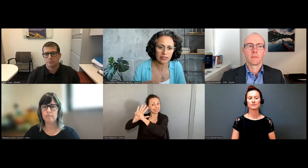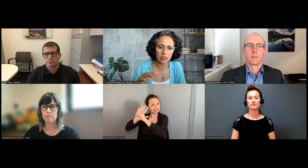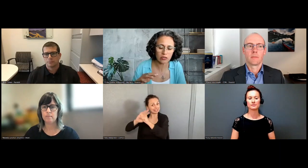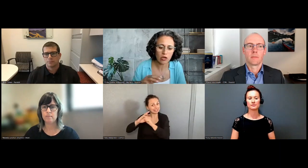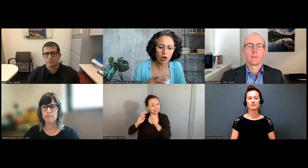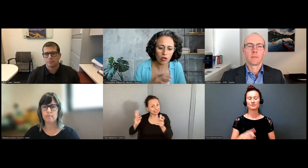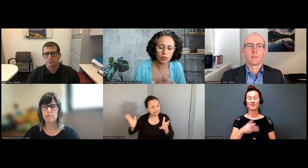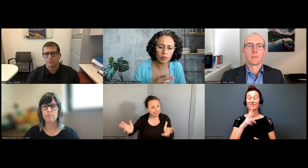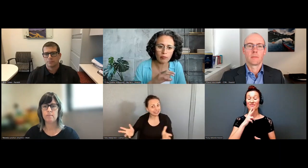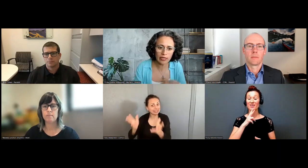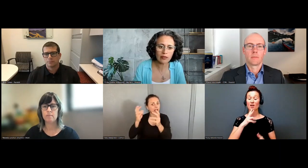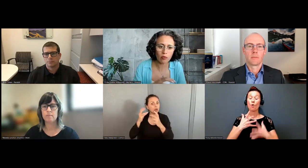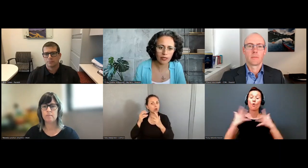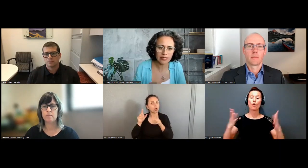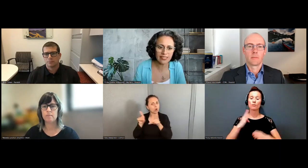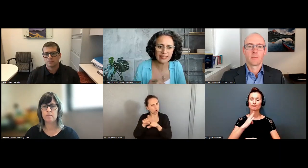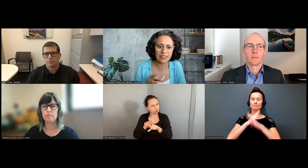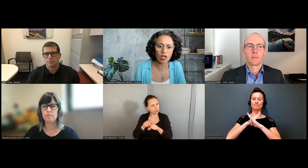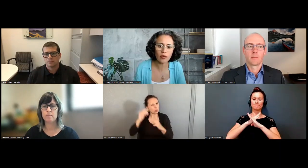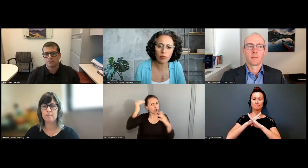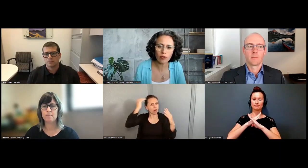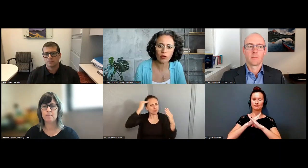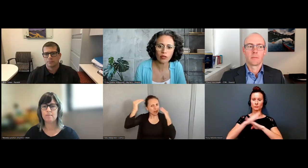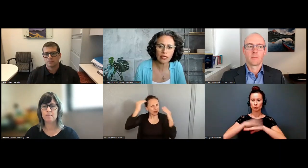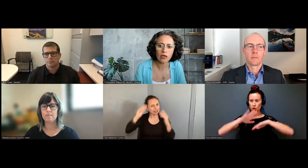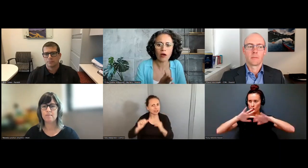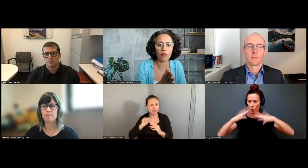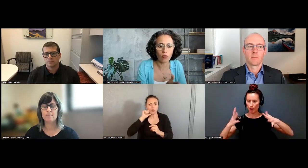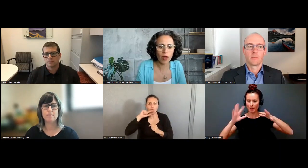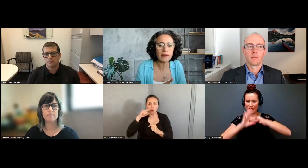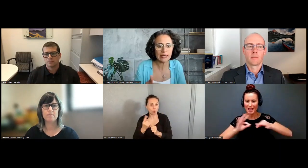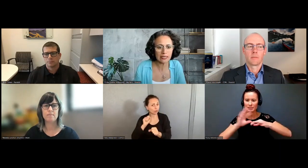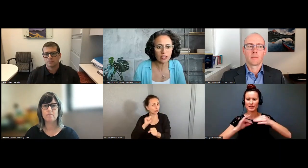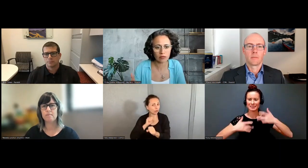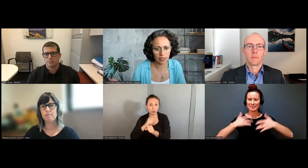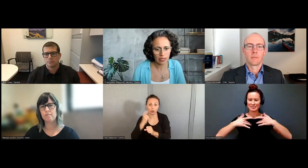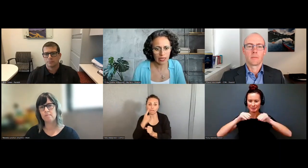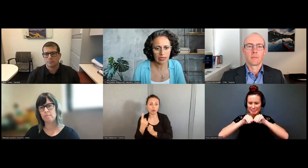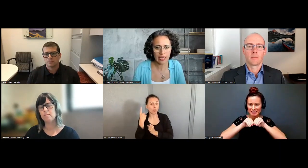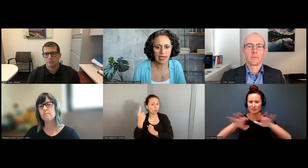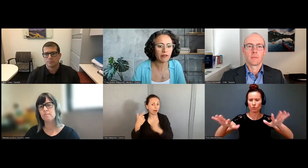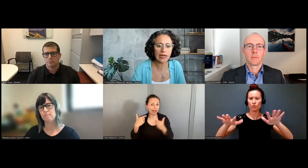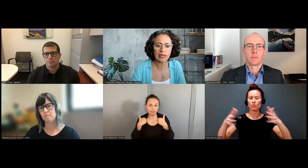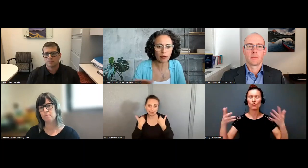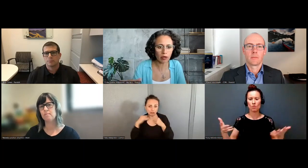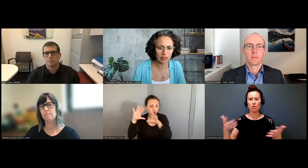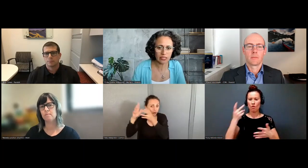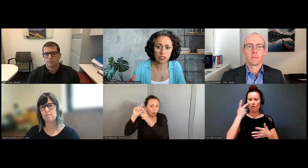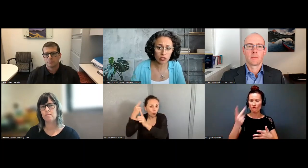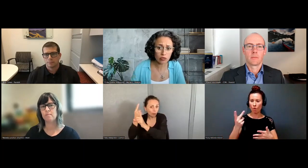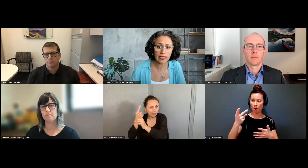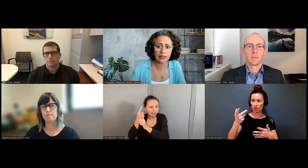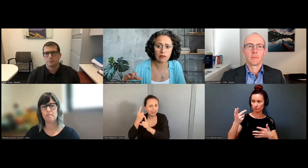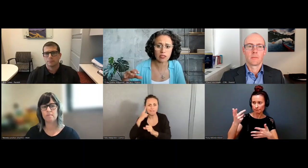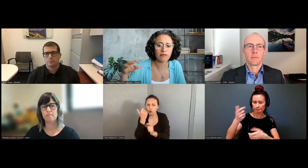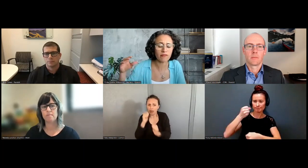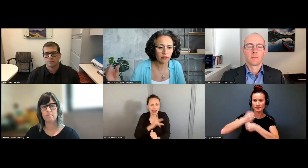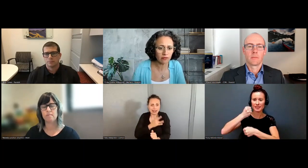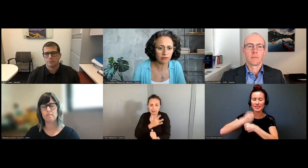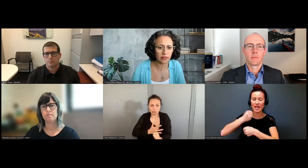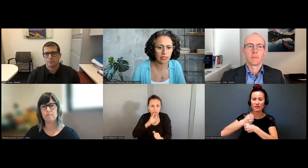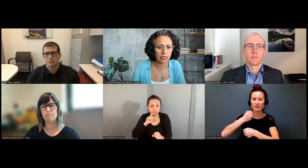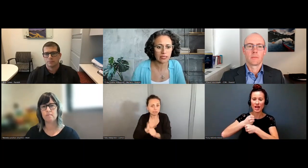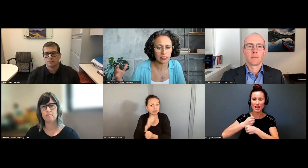dial is to also bring the awareness that it's not the work only of one ministry in any province. And it's true, like